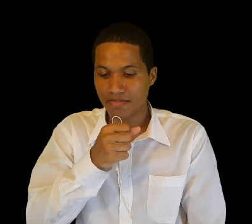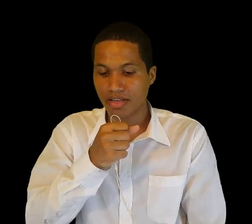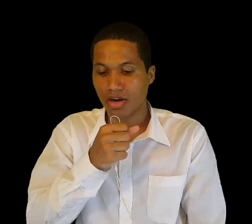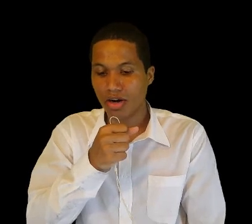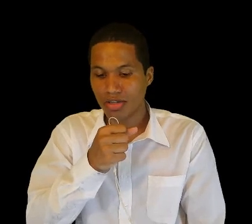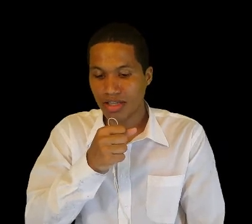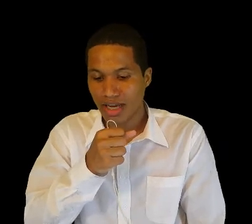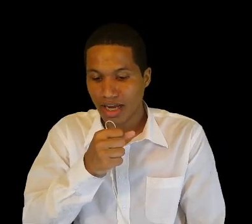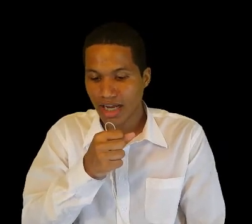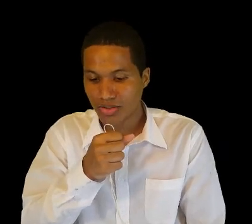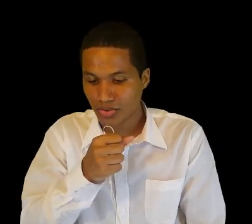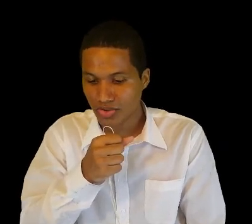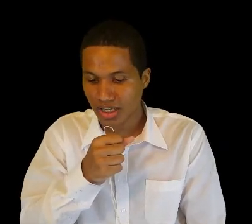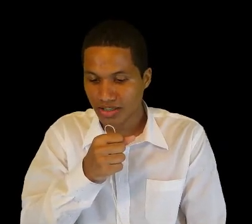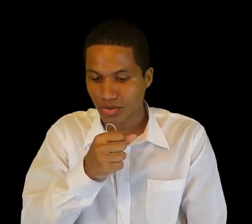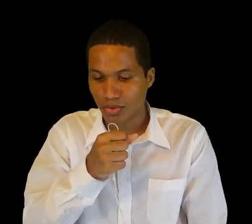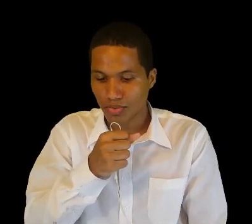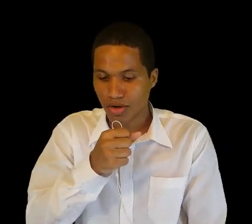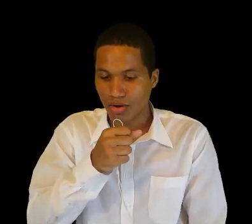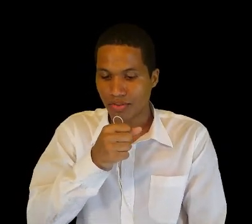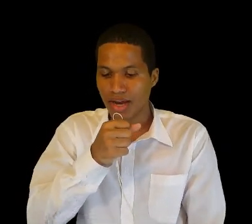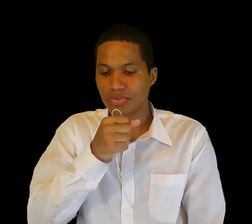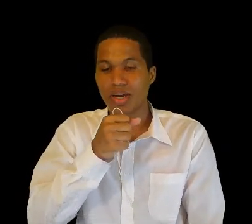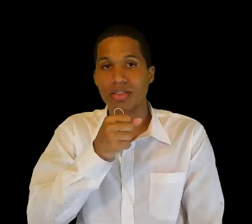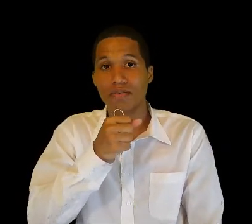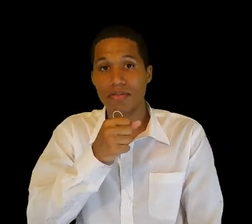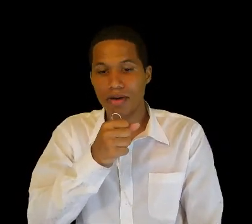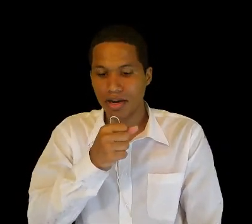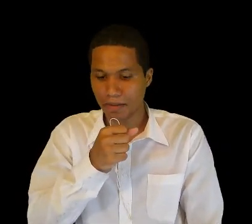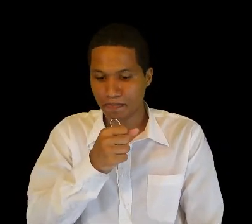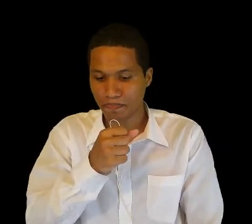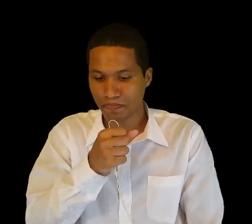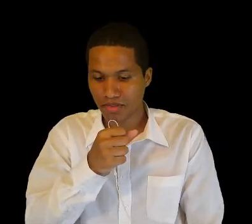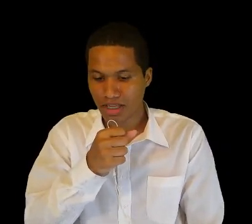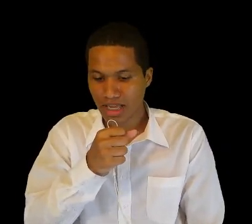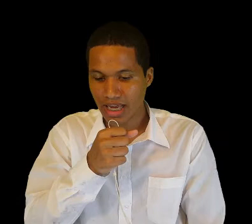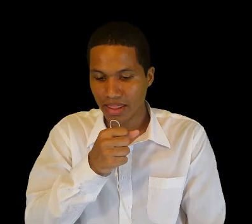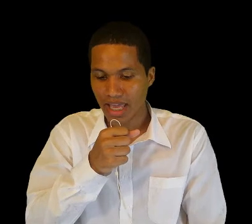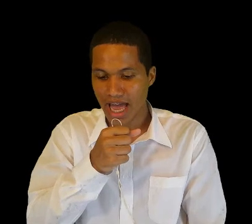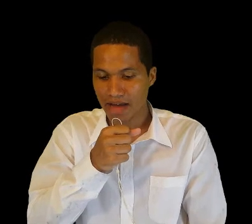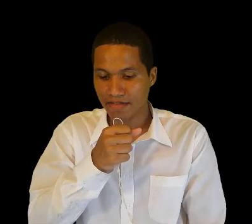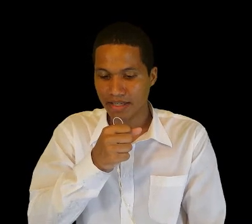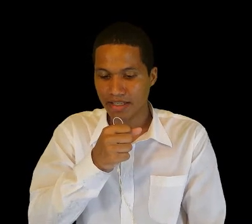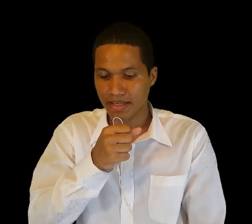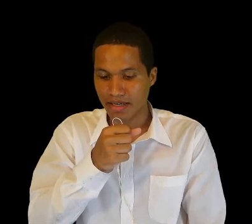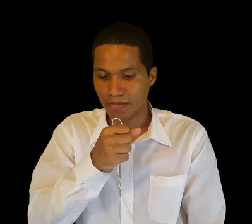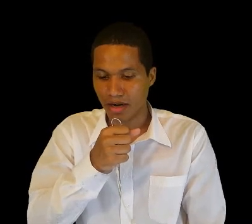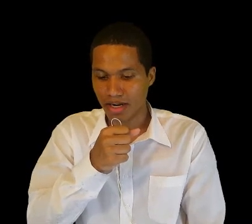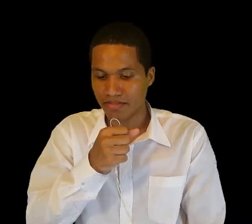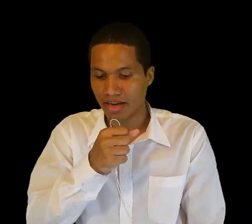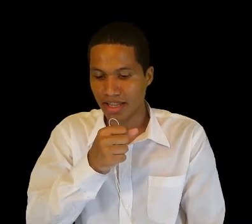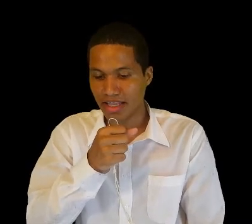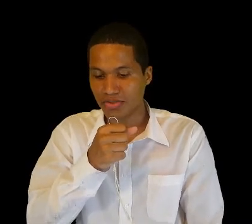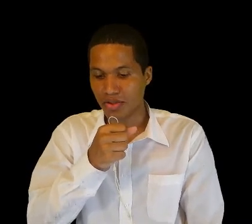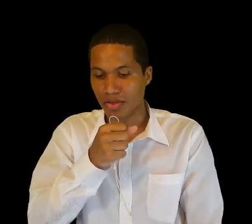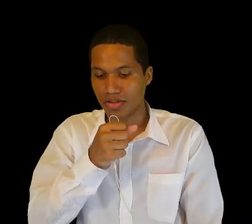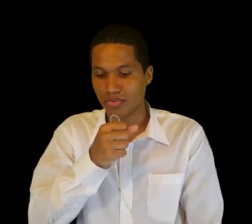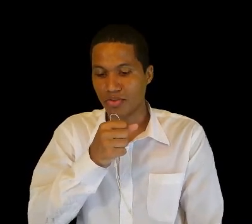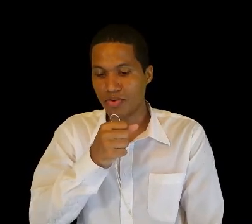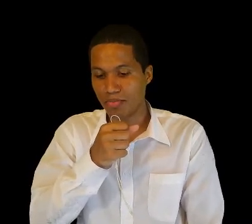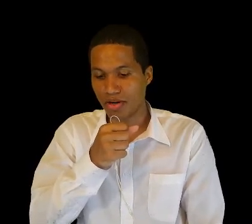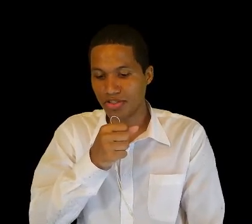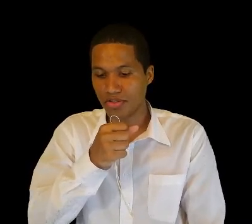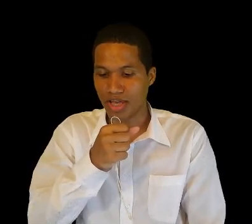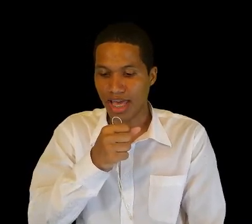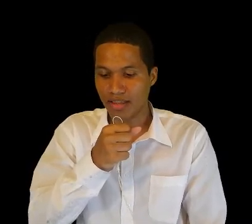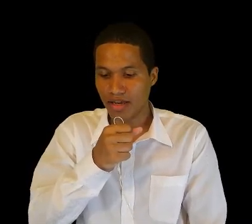they have a hard exoskeleton on the outside of the body. They have a body divided into